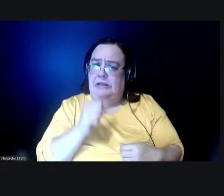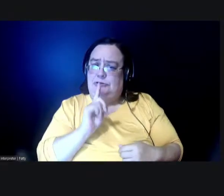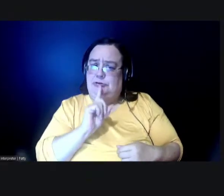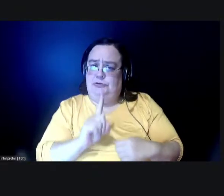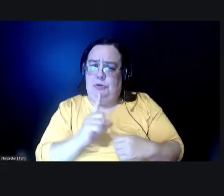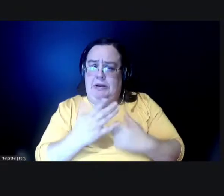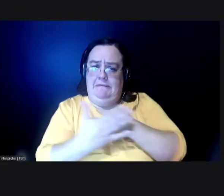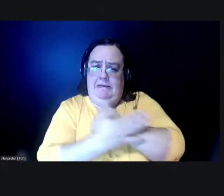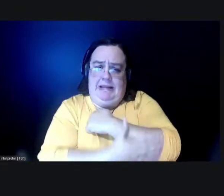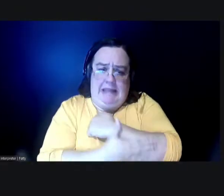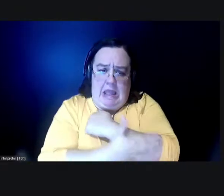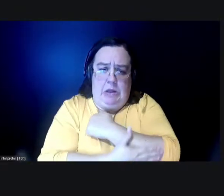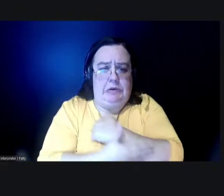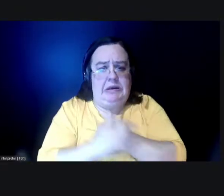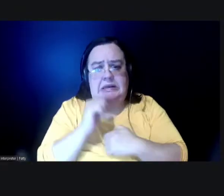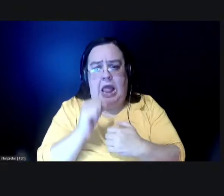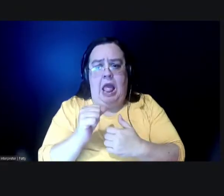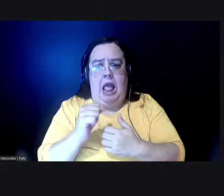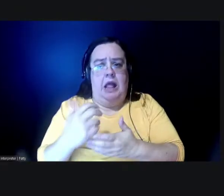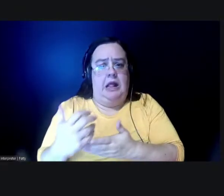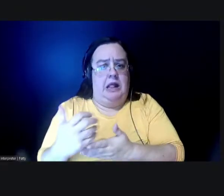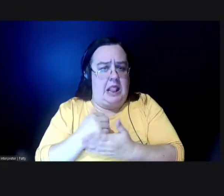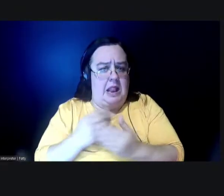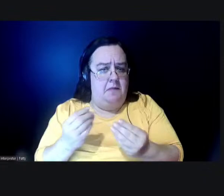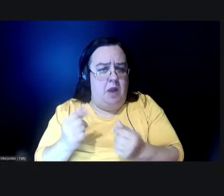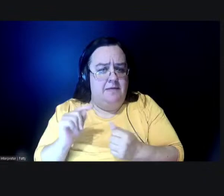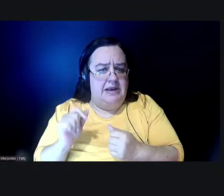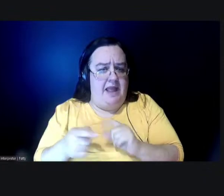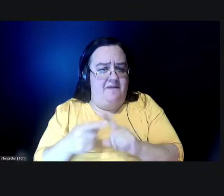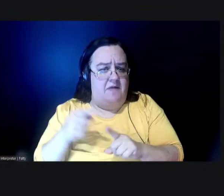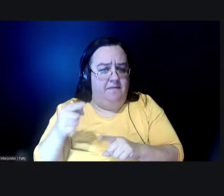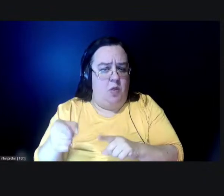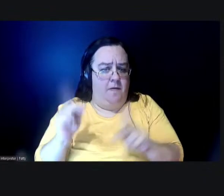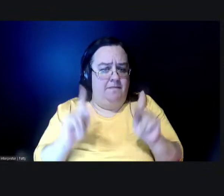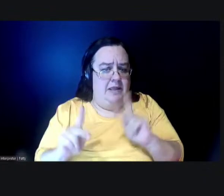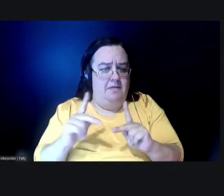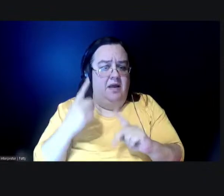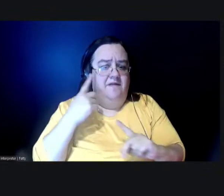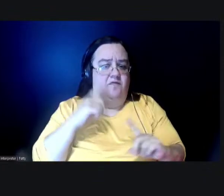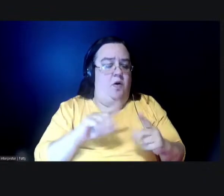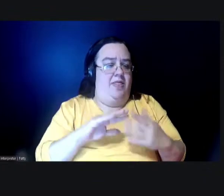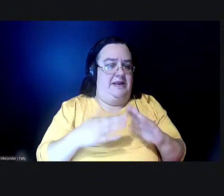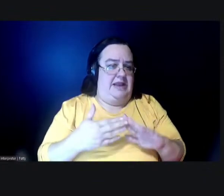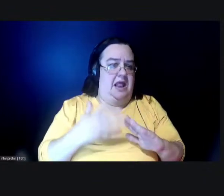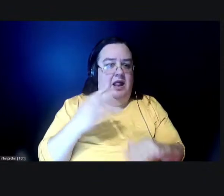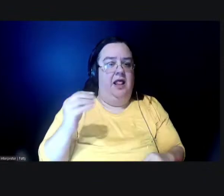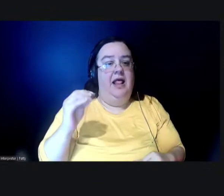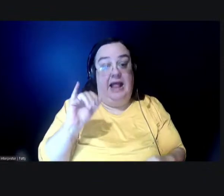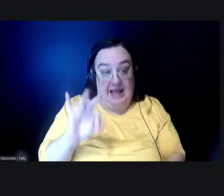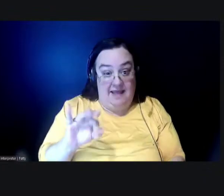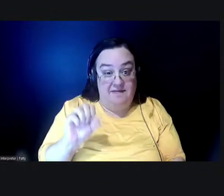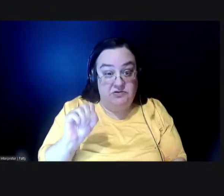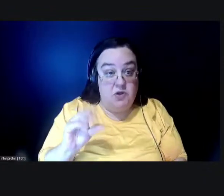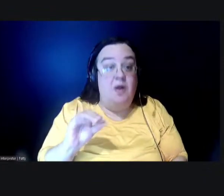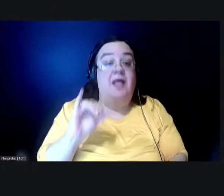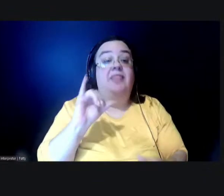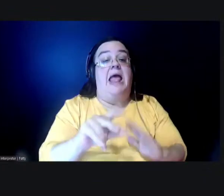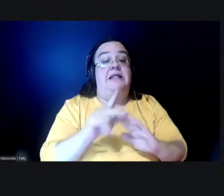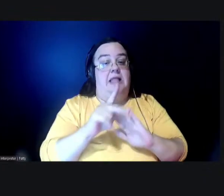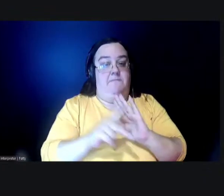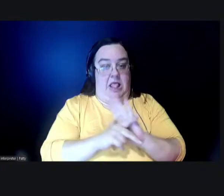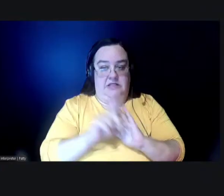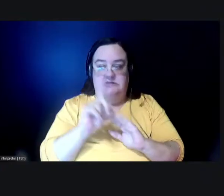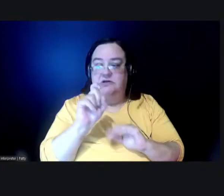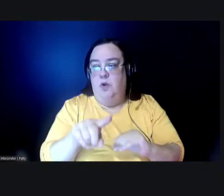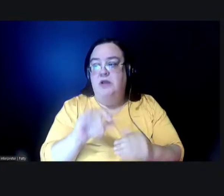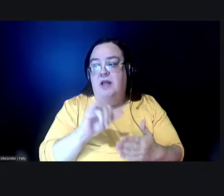collecting property tax from those individuals on behalf of the town. And that is, if they are, that's the policy question that